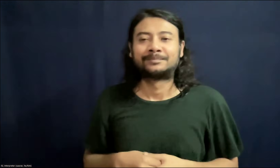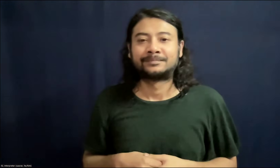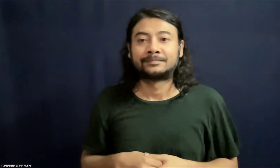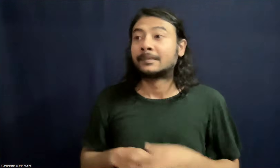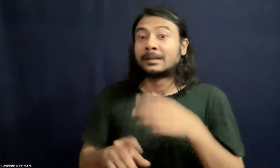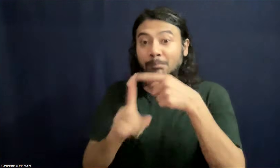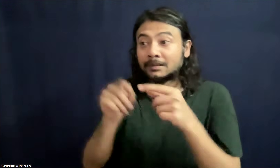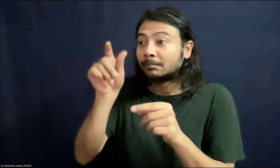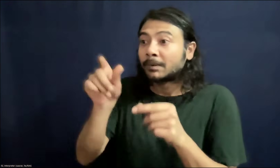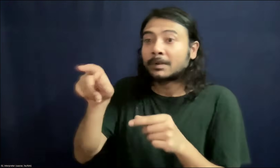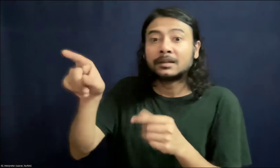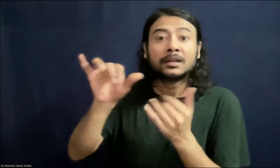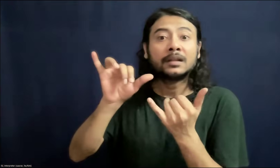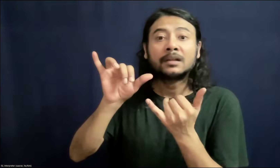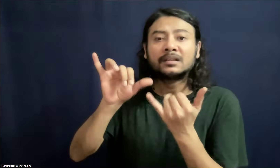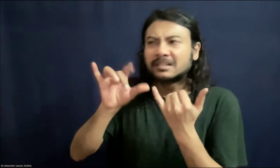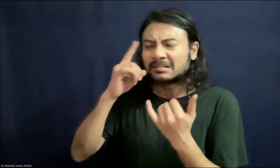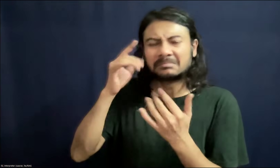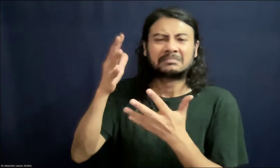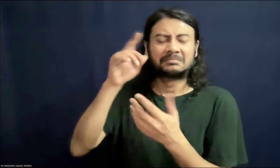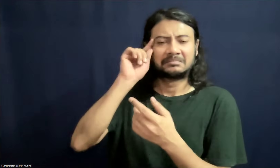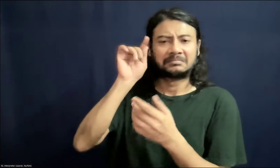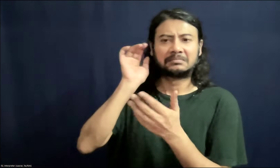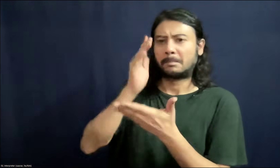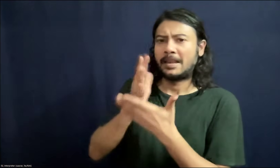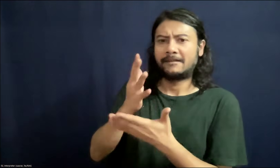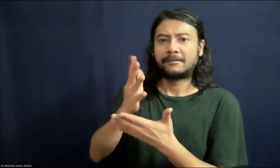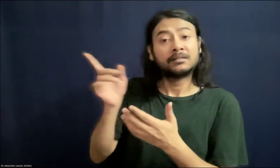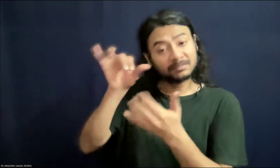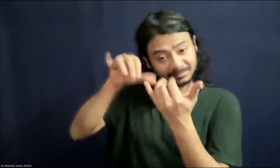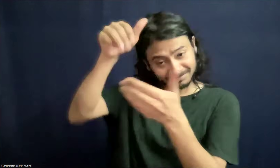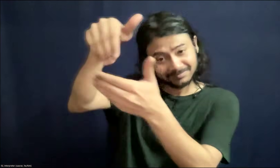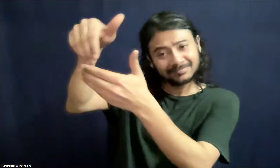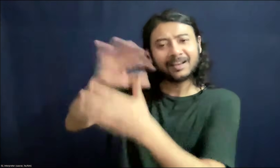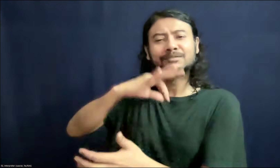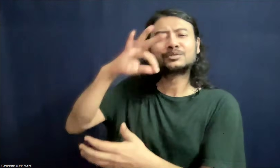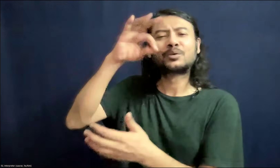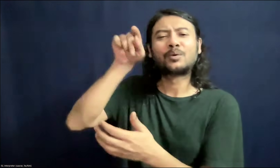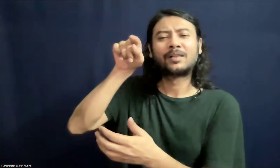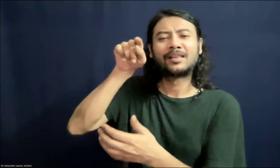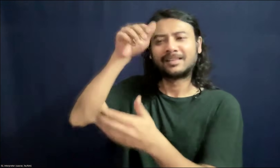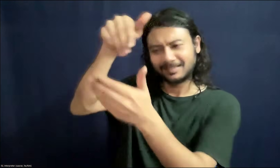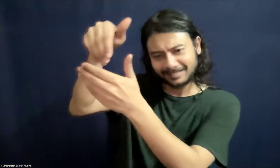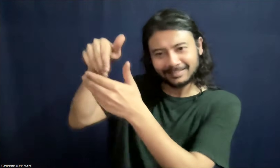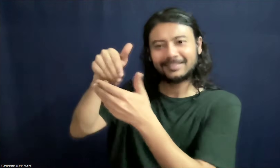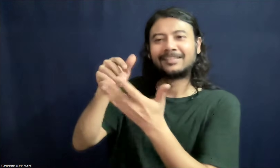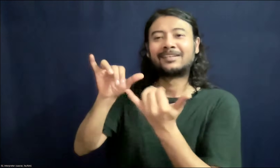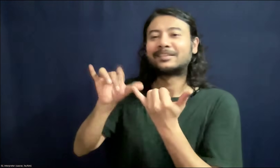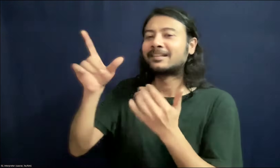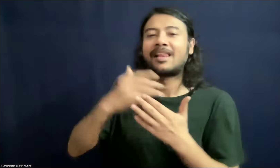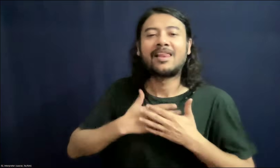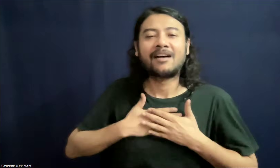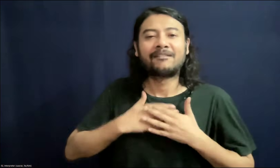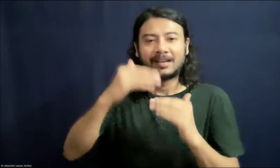God. That is his kindness, that is his love, that is his affection.